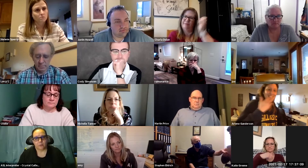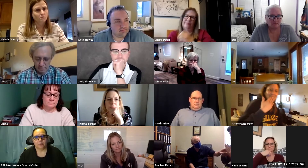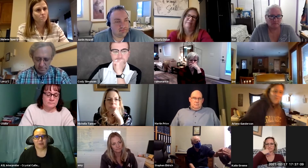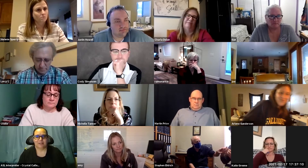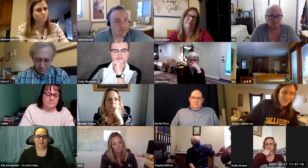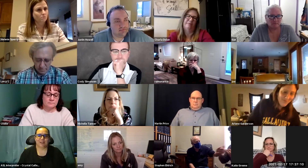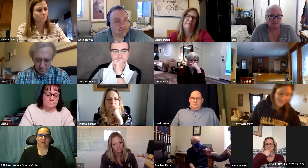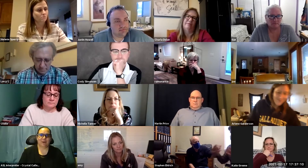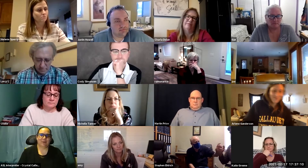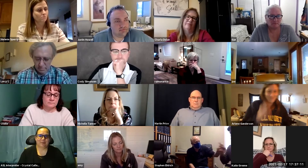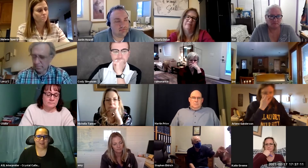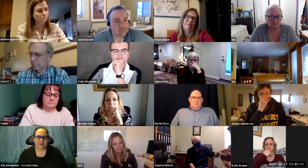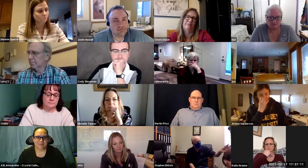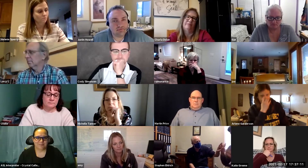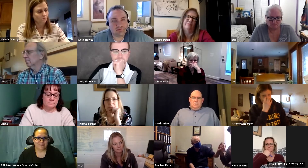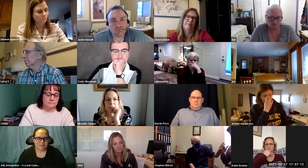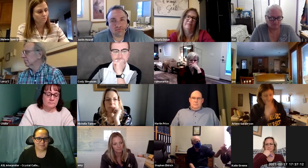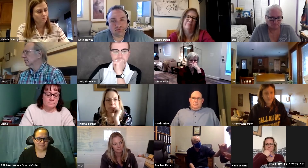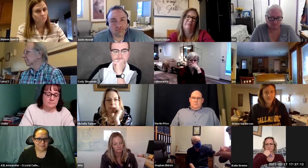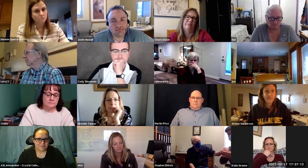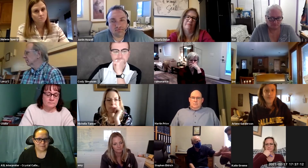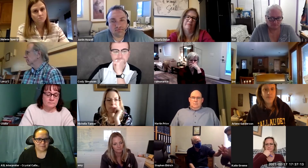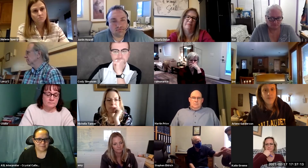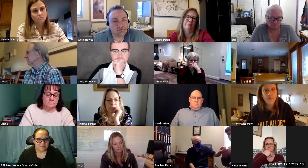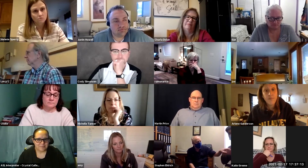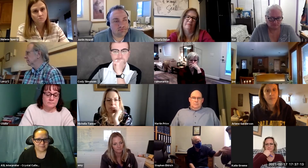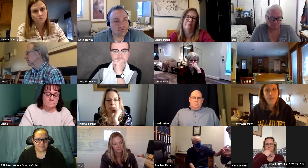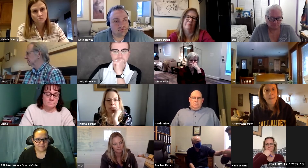they have a purpose. So that's my hope. Thank you.